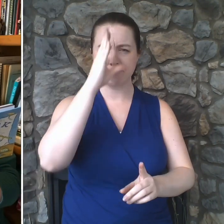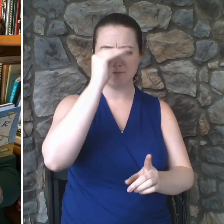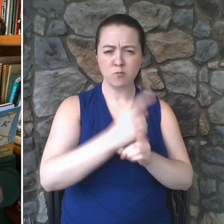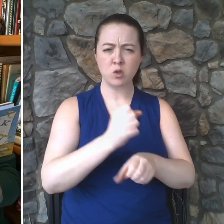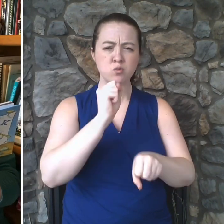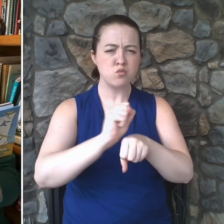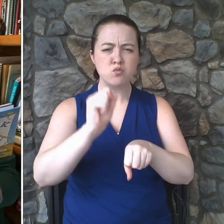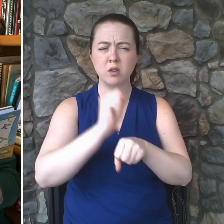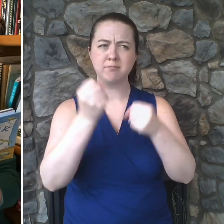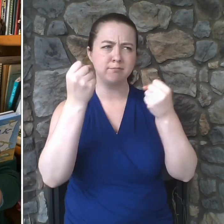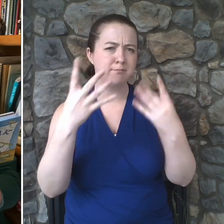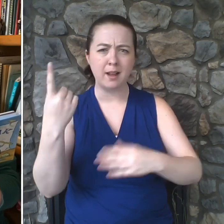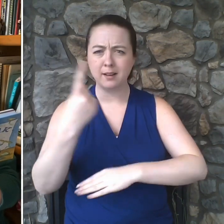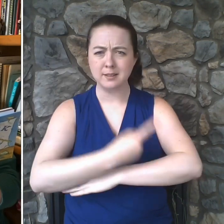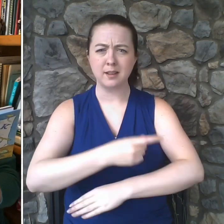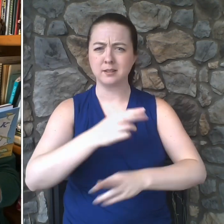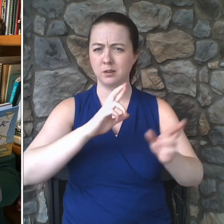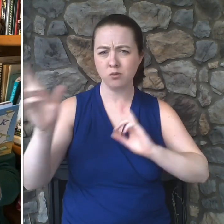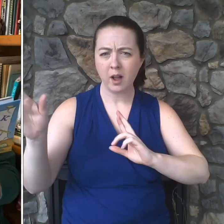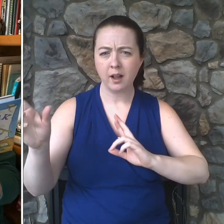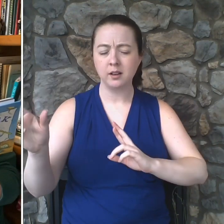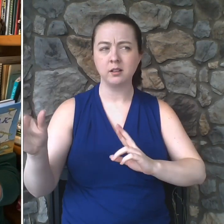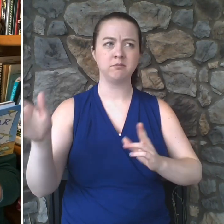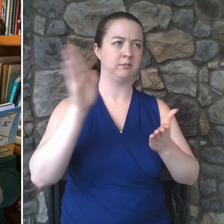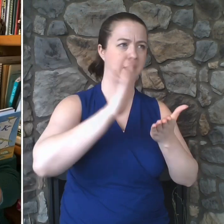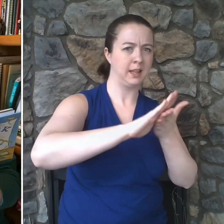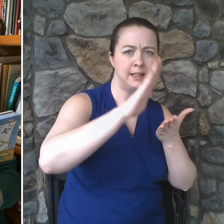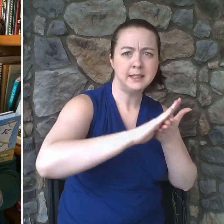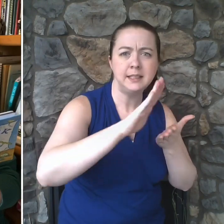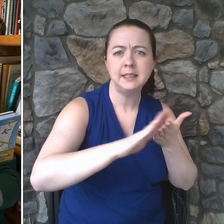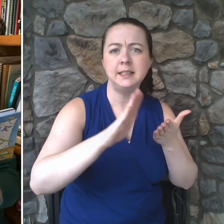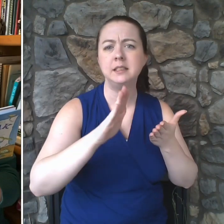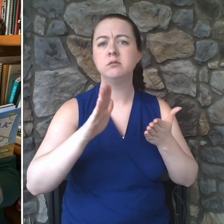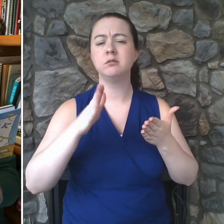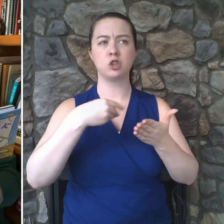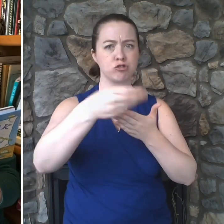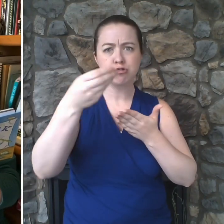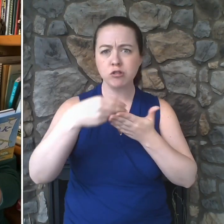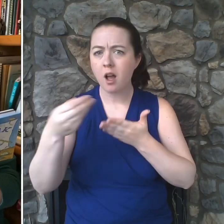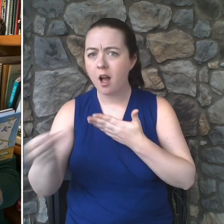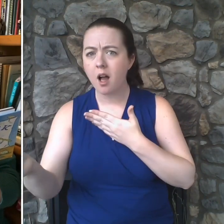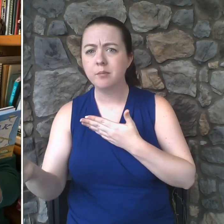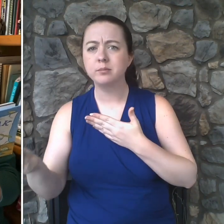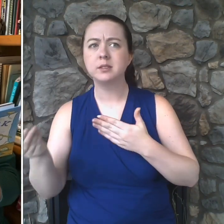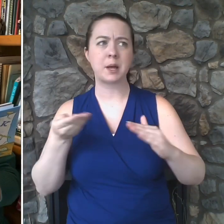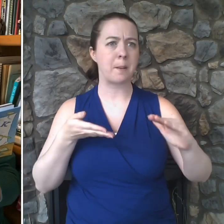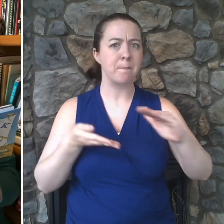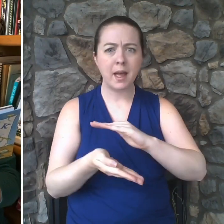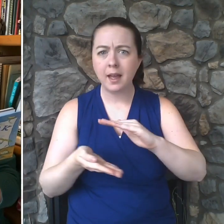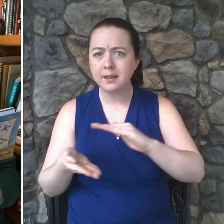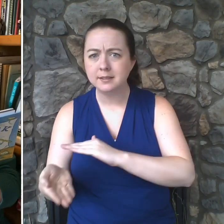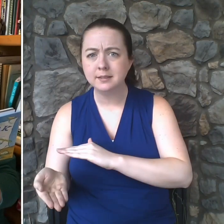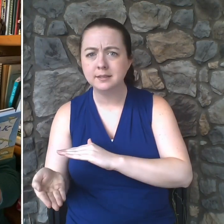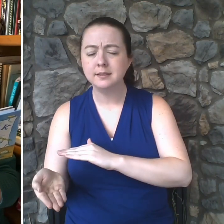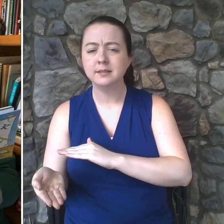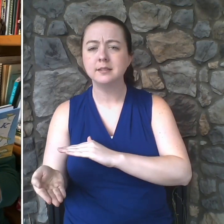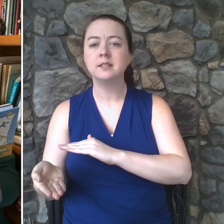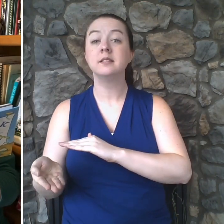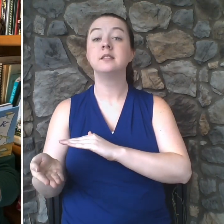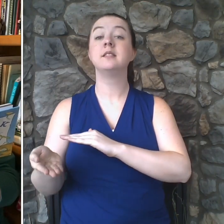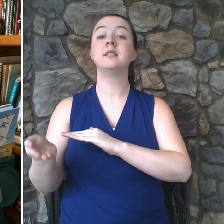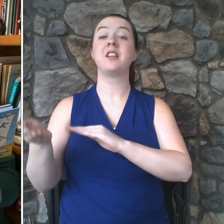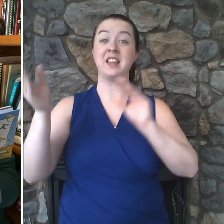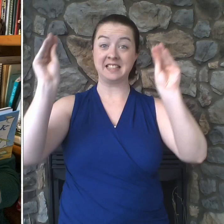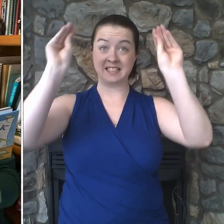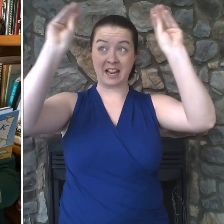would work for days getting ready. They cleaned, they shopped, they baked,